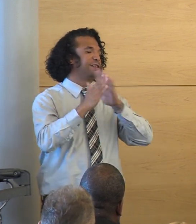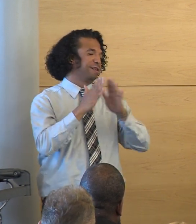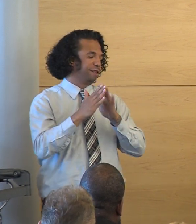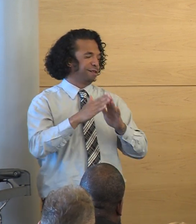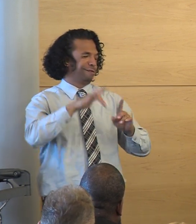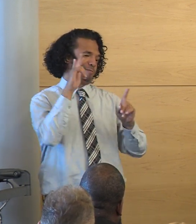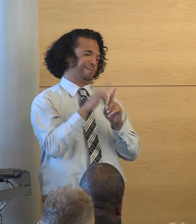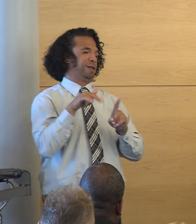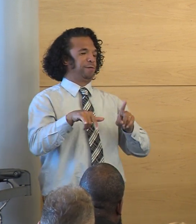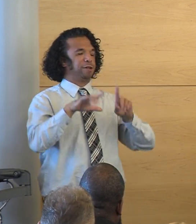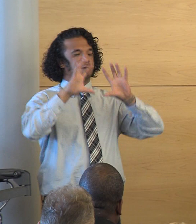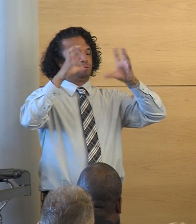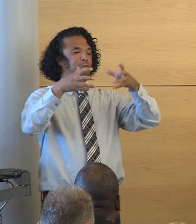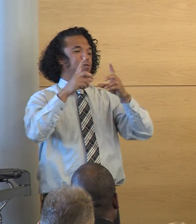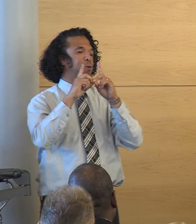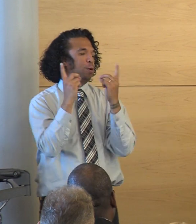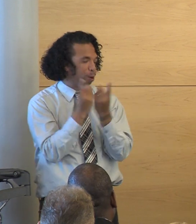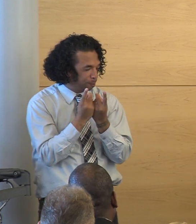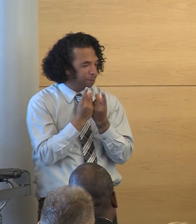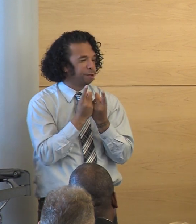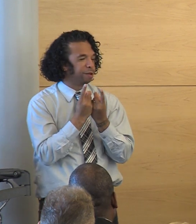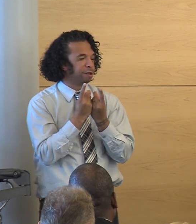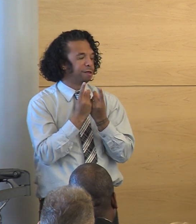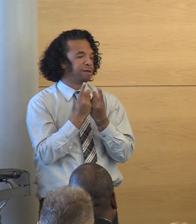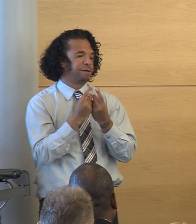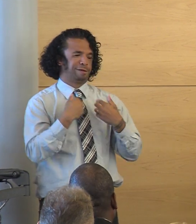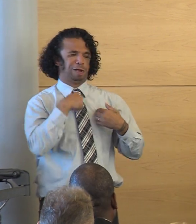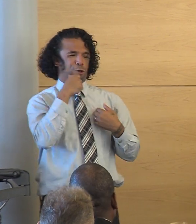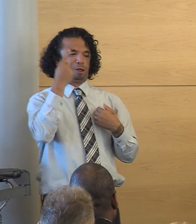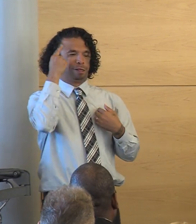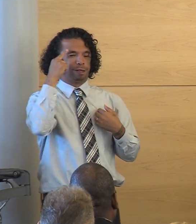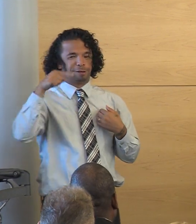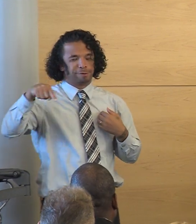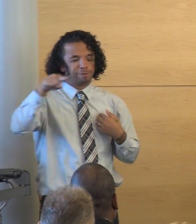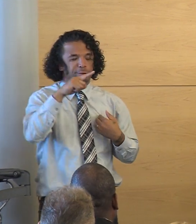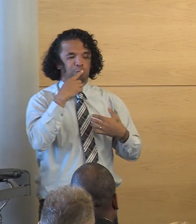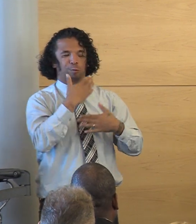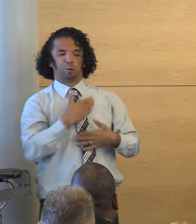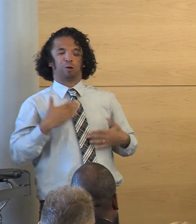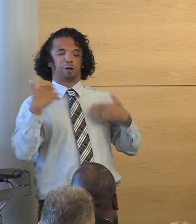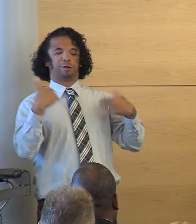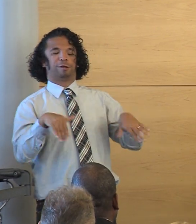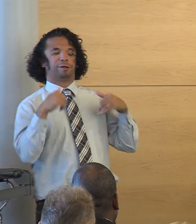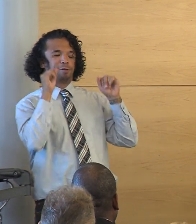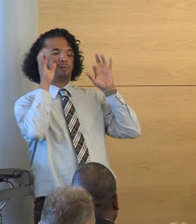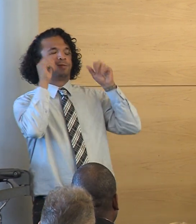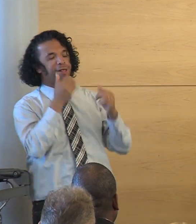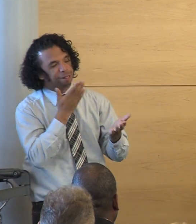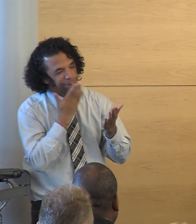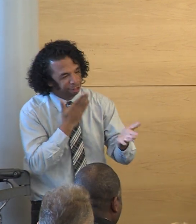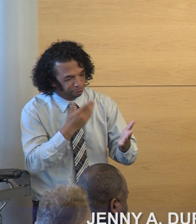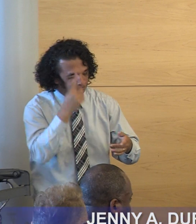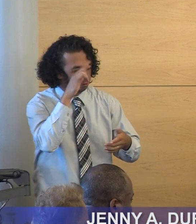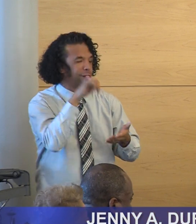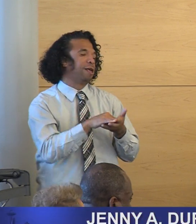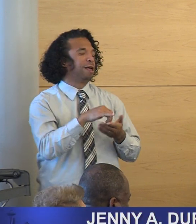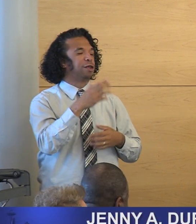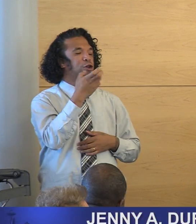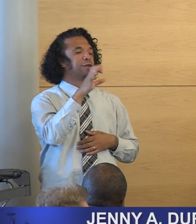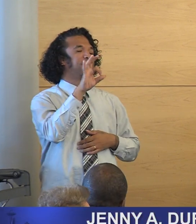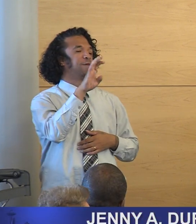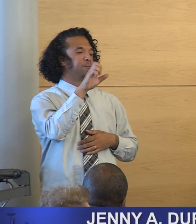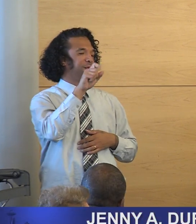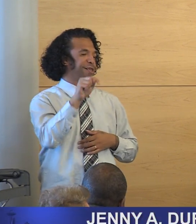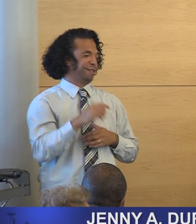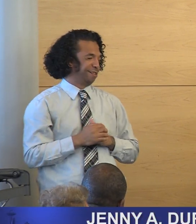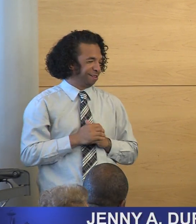this department in a way that I don't think everyone appreciates. It's remarkable, and I thank you for that, Chief Best.